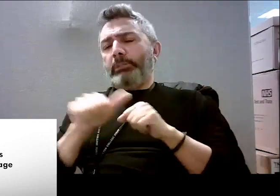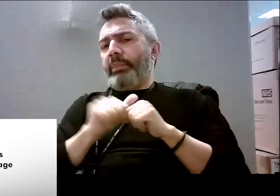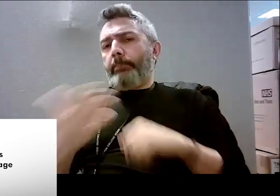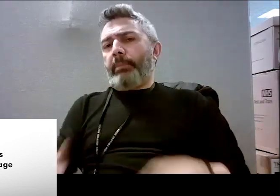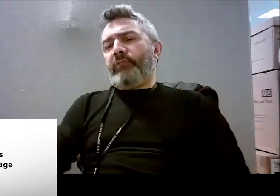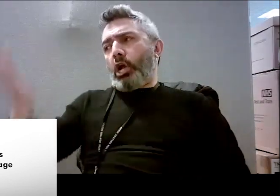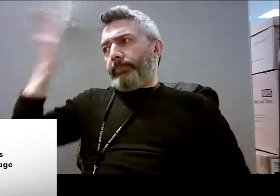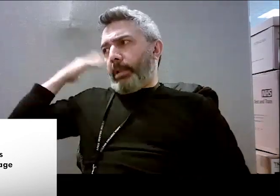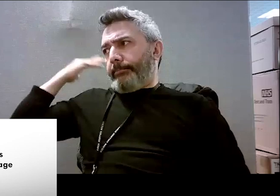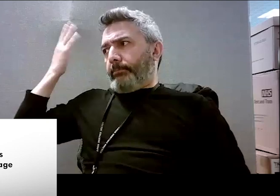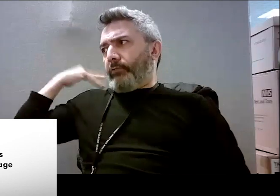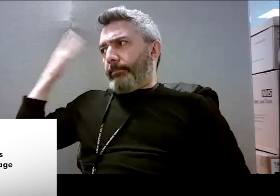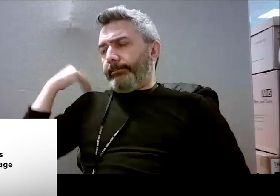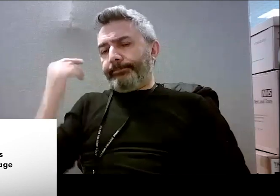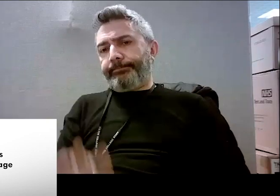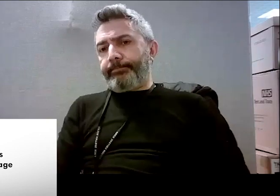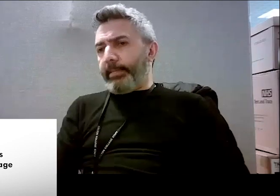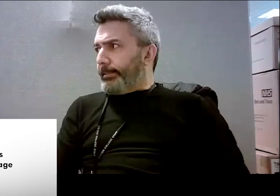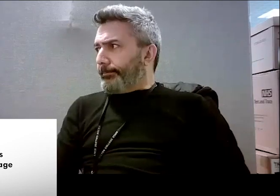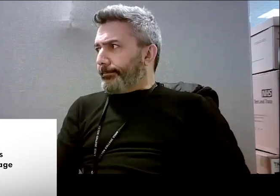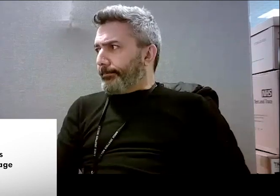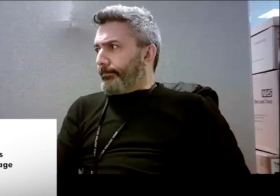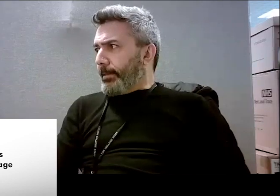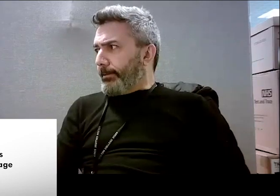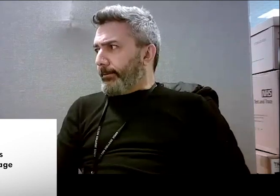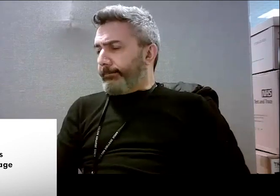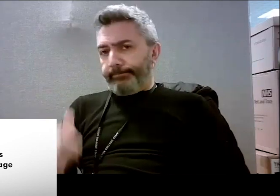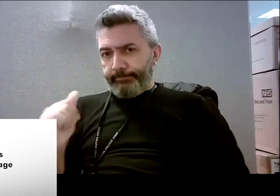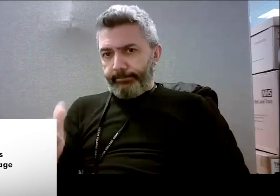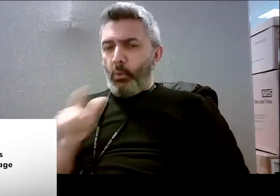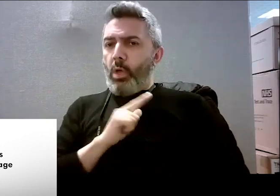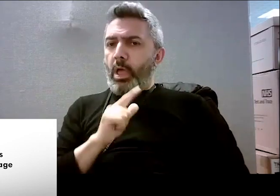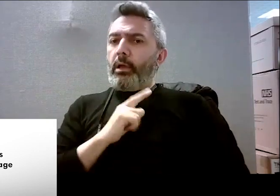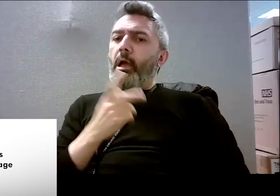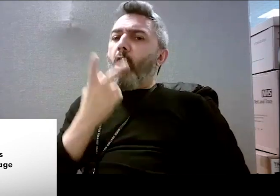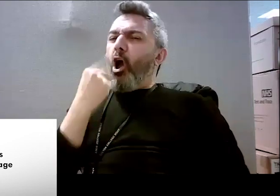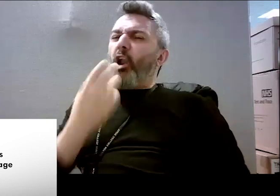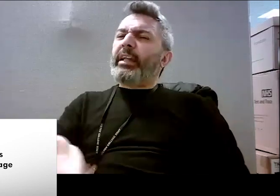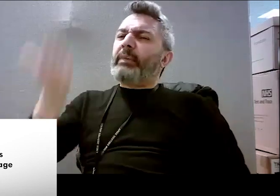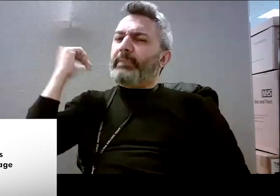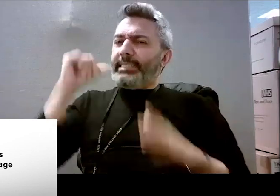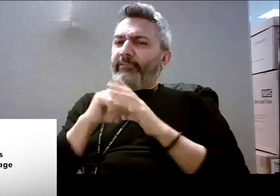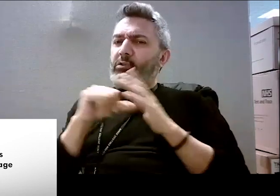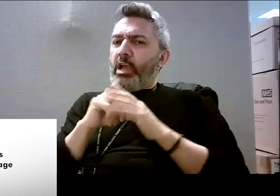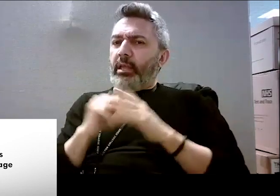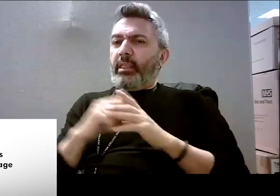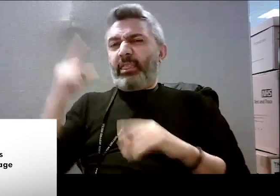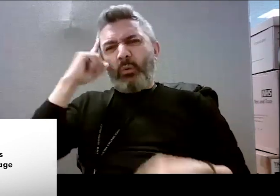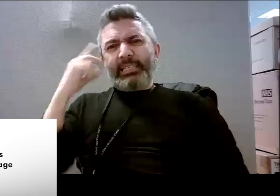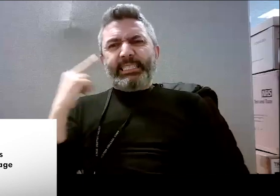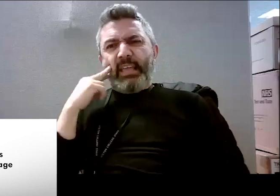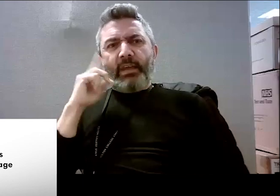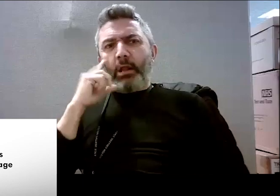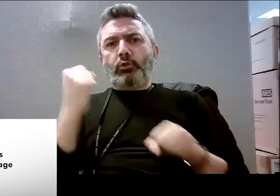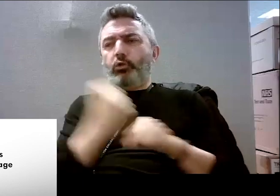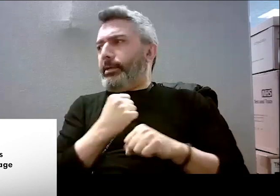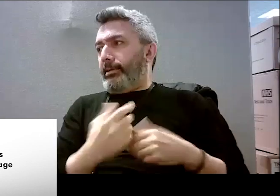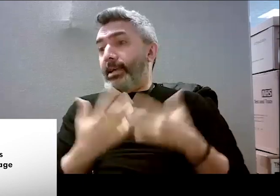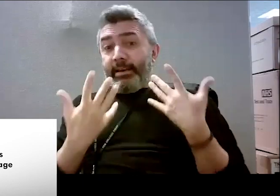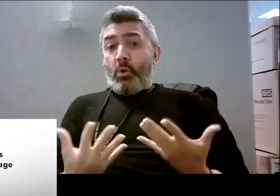things. So for us, sign language and communication has got a lot better over the past few years.